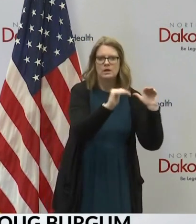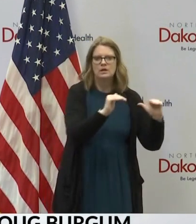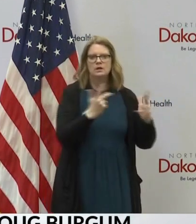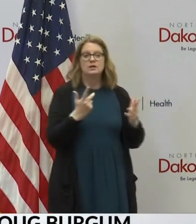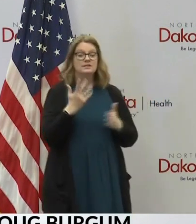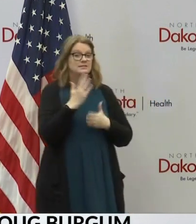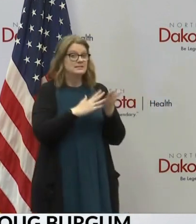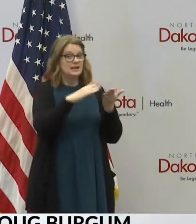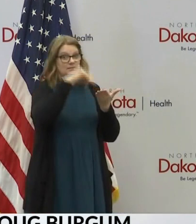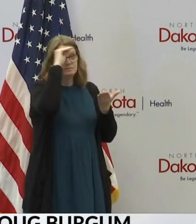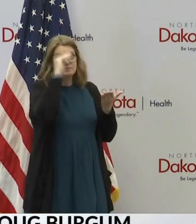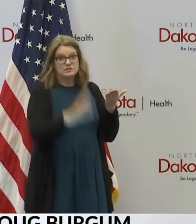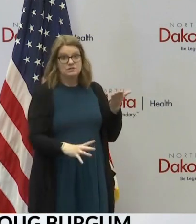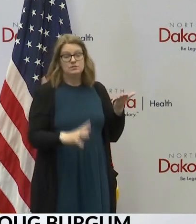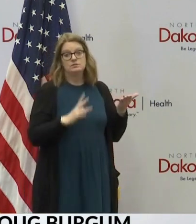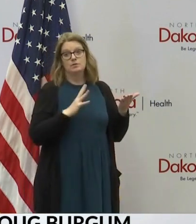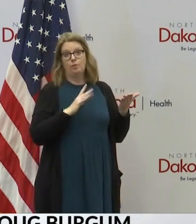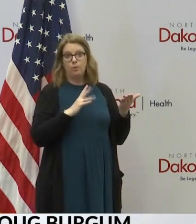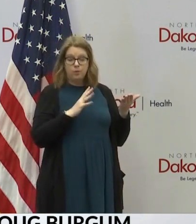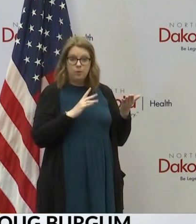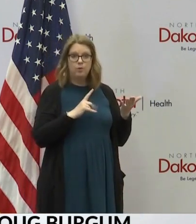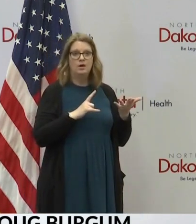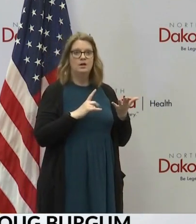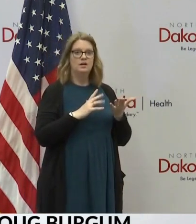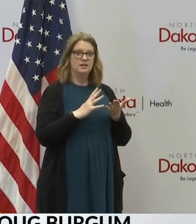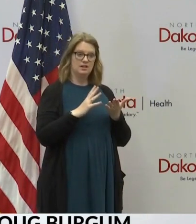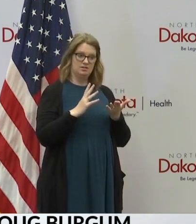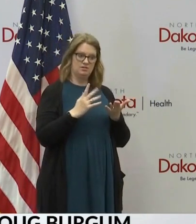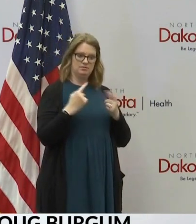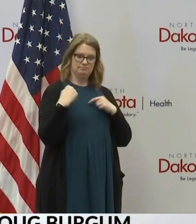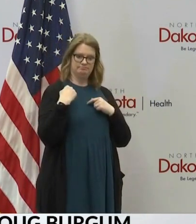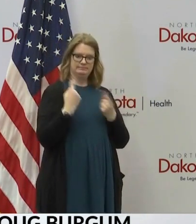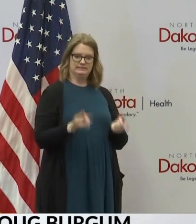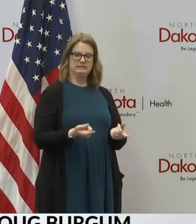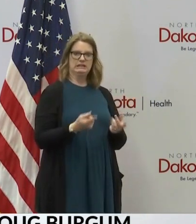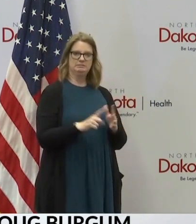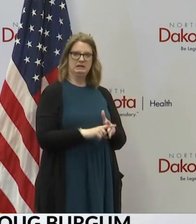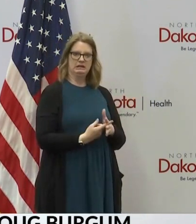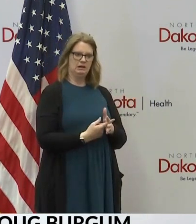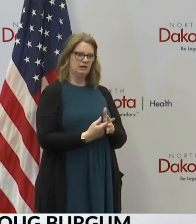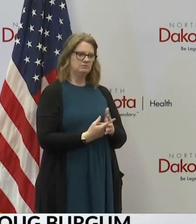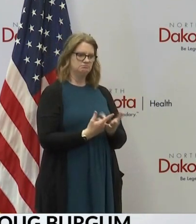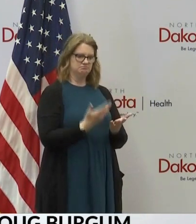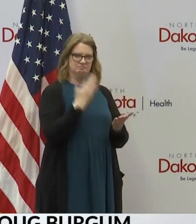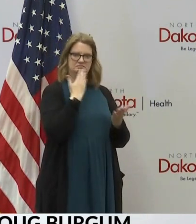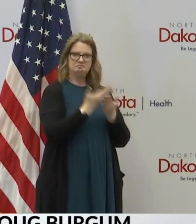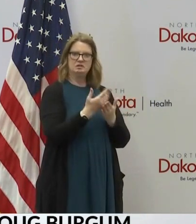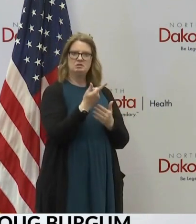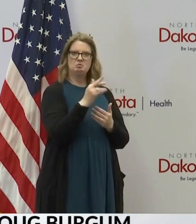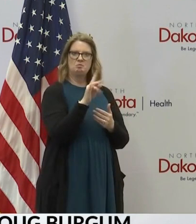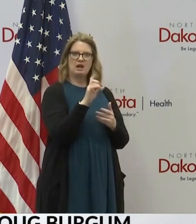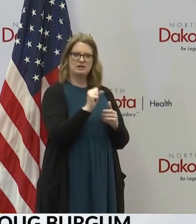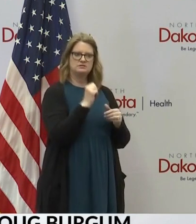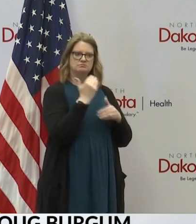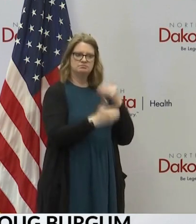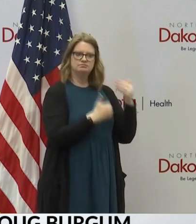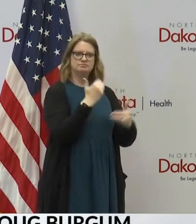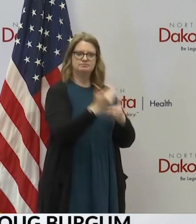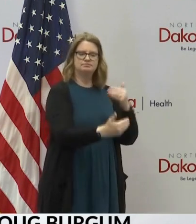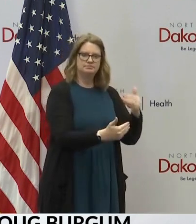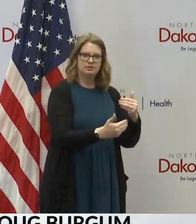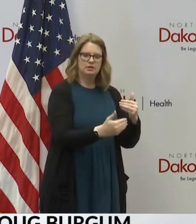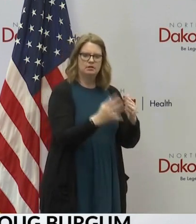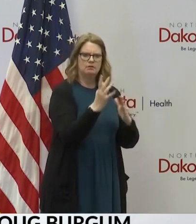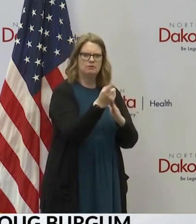had fabulous and great academic careers, but for a variety of reasons, pandemic related, they may have had